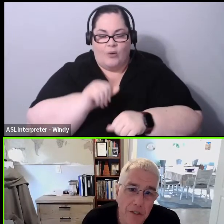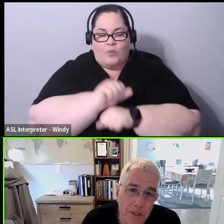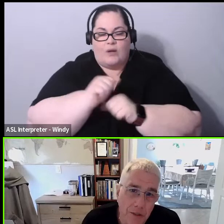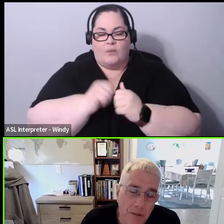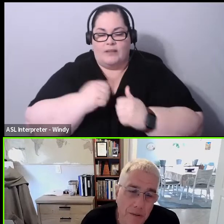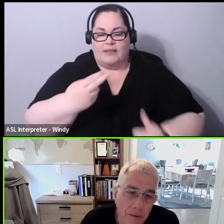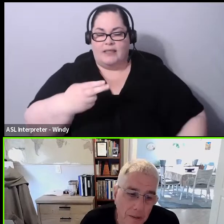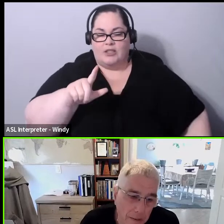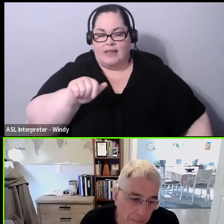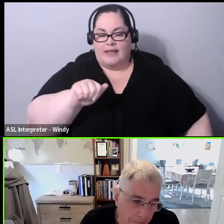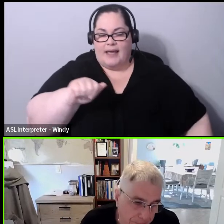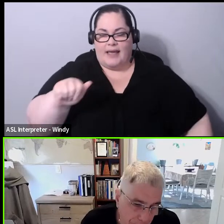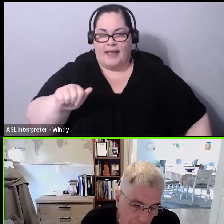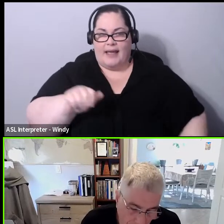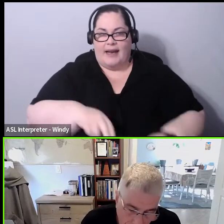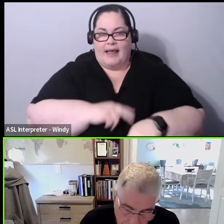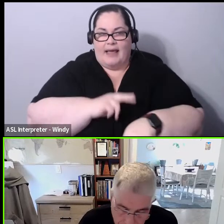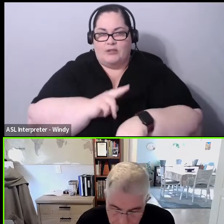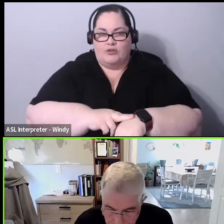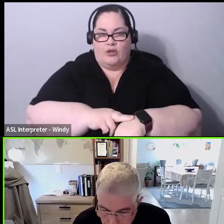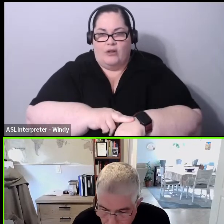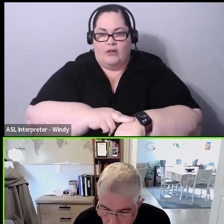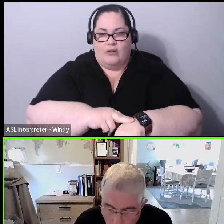HLAA national